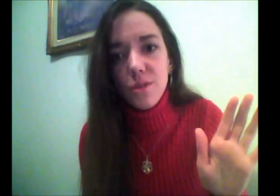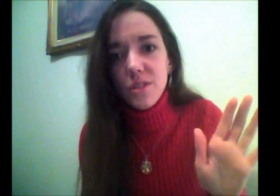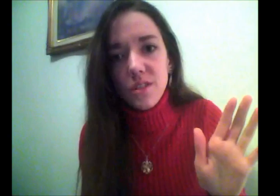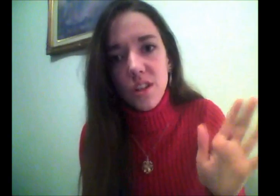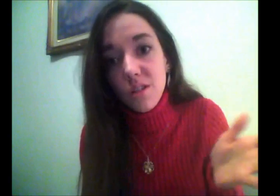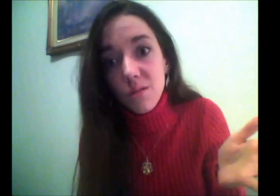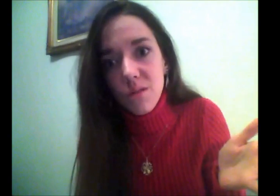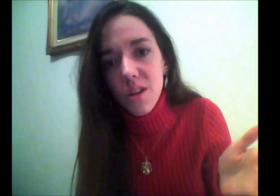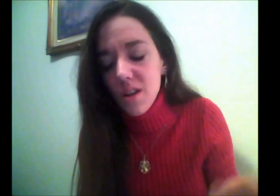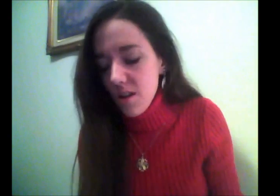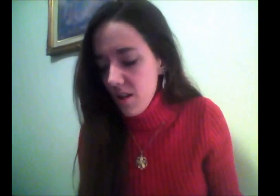difference,